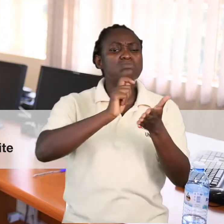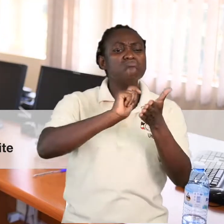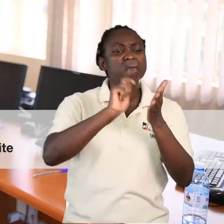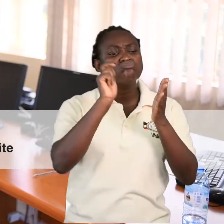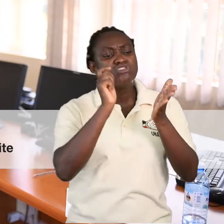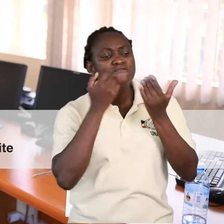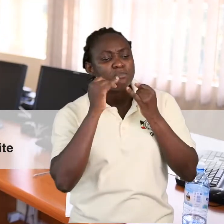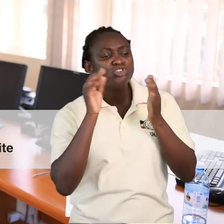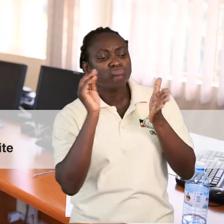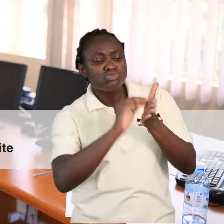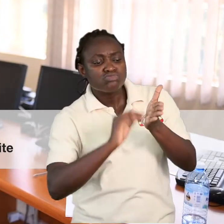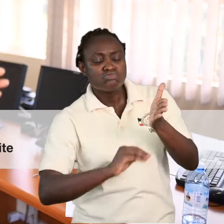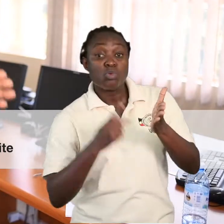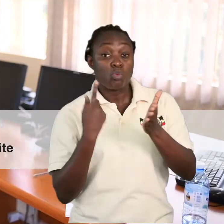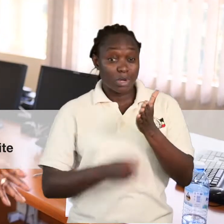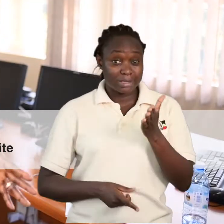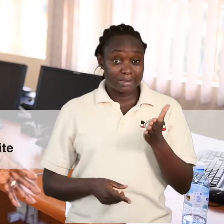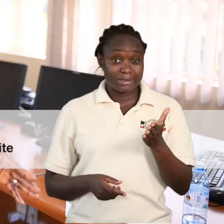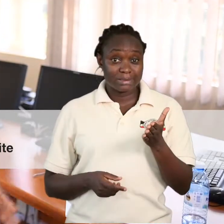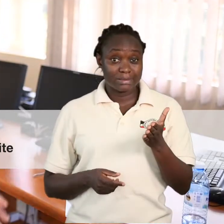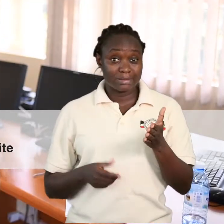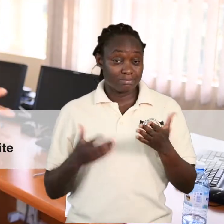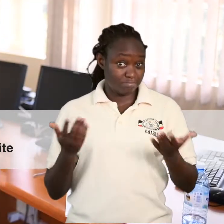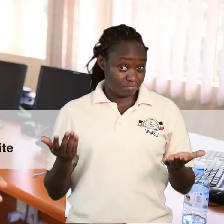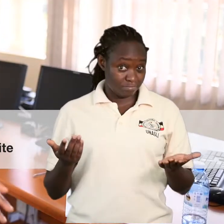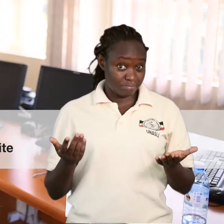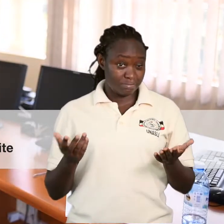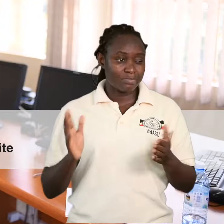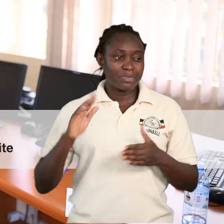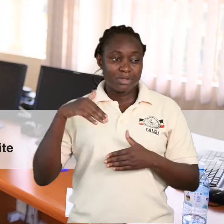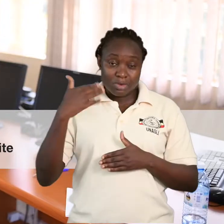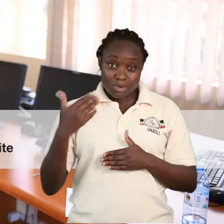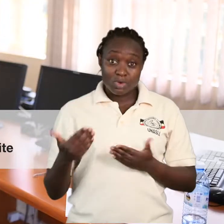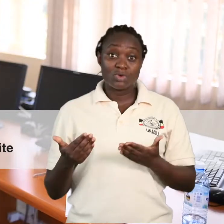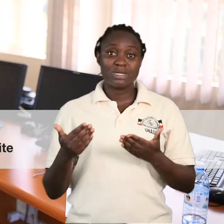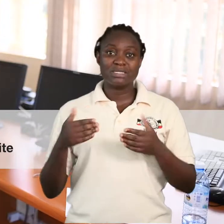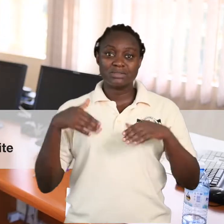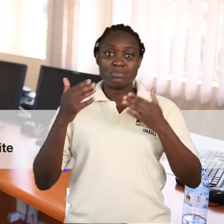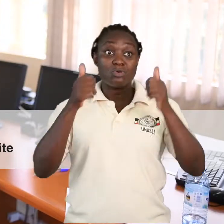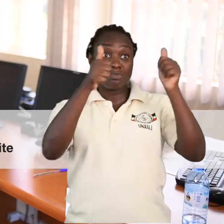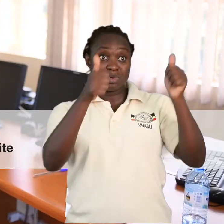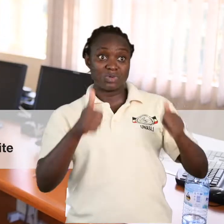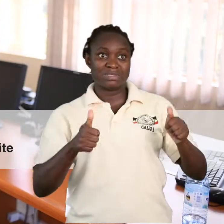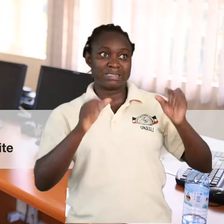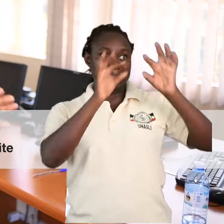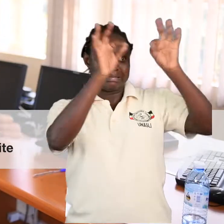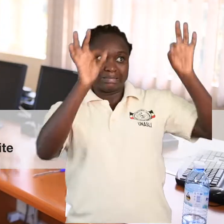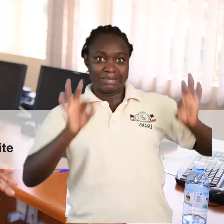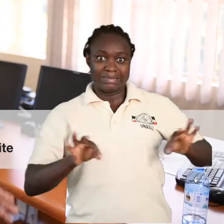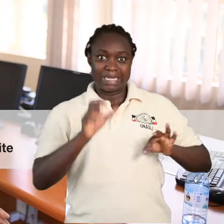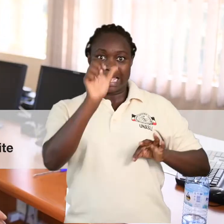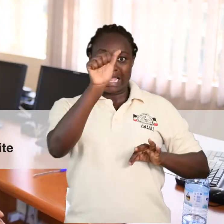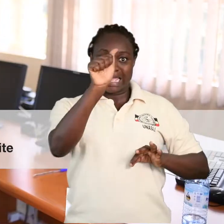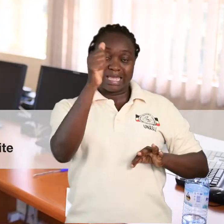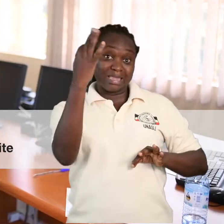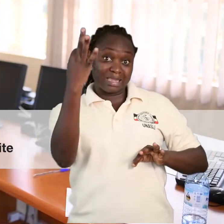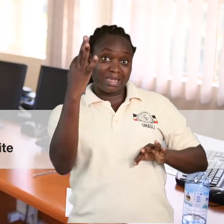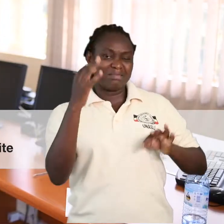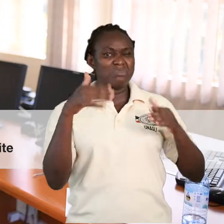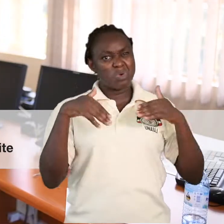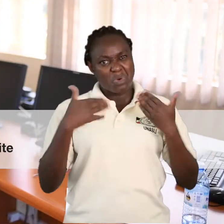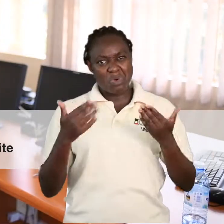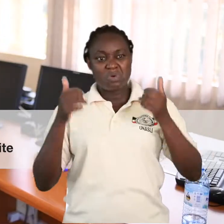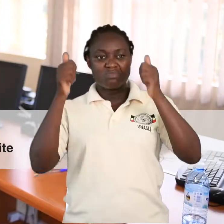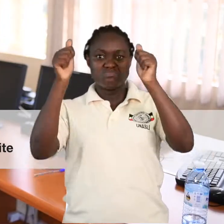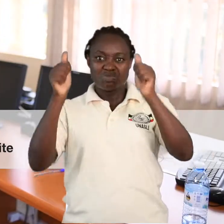poster. Usually the posters are in the sizes of A3, are in the sizes of A4, and